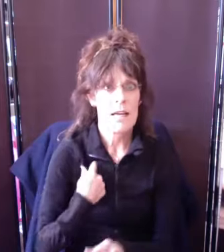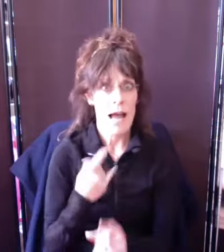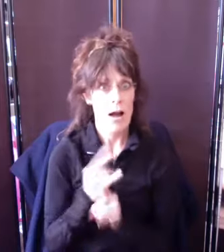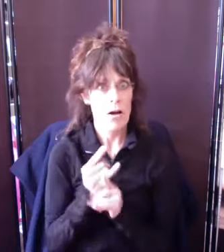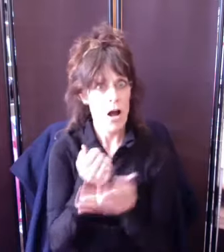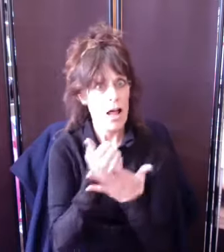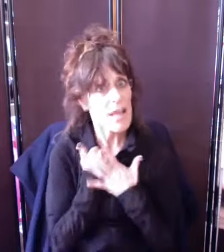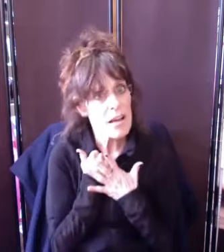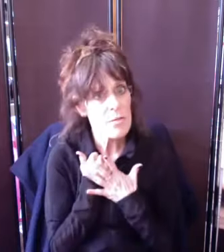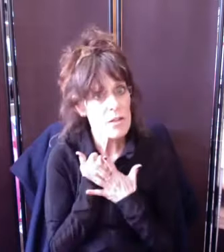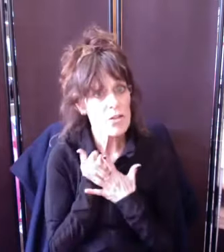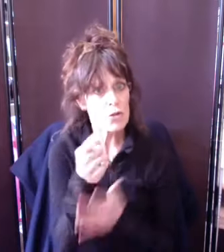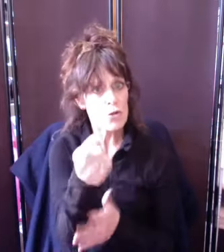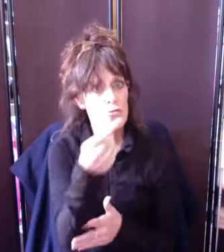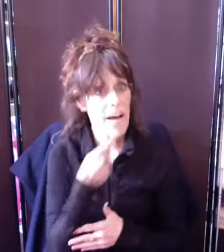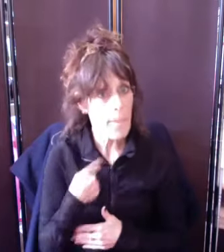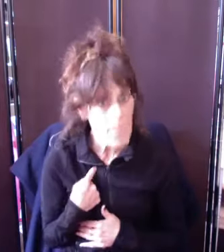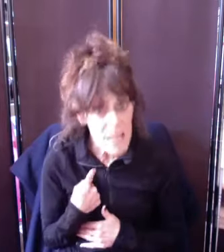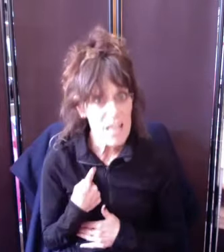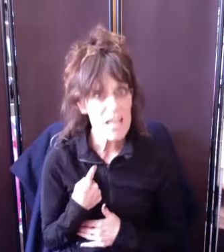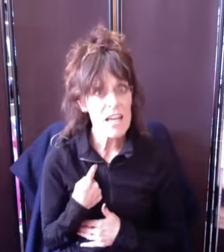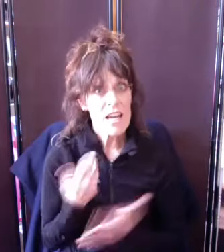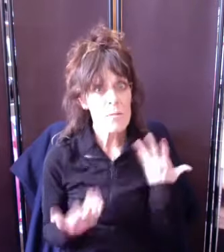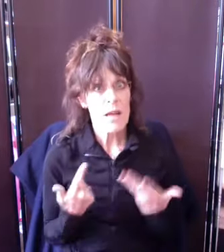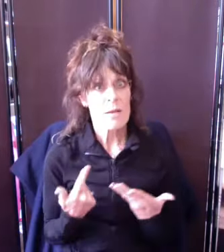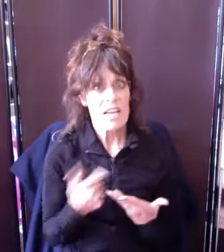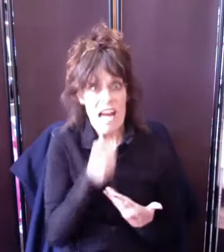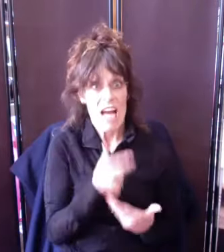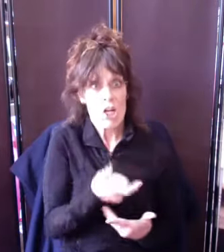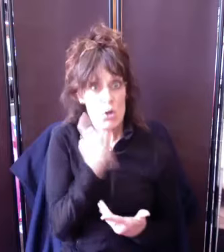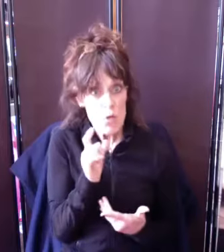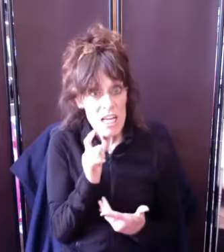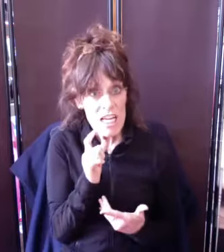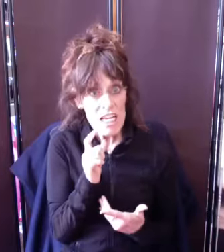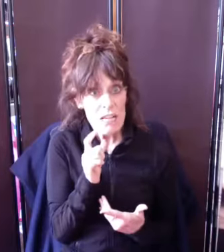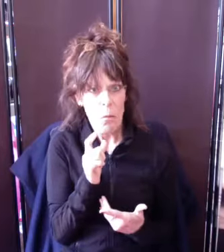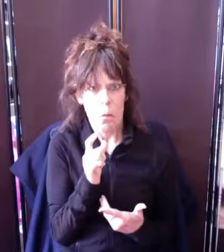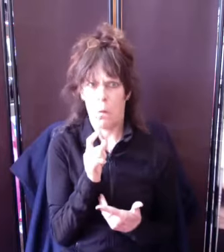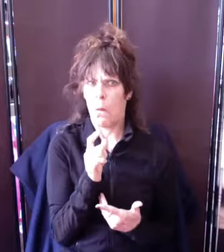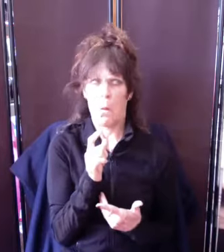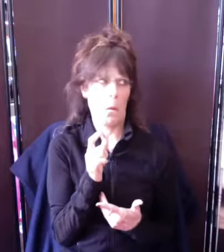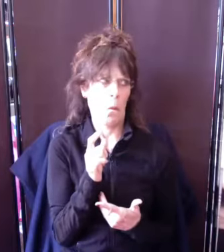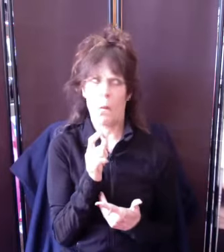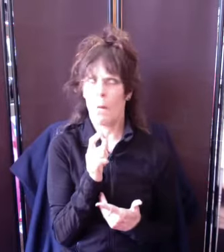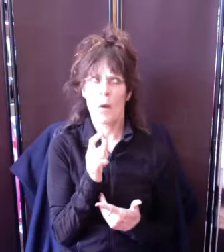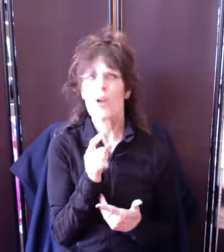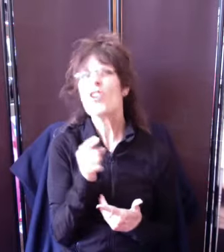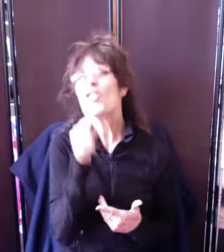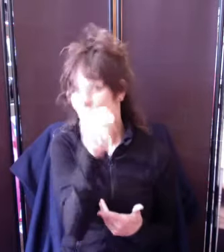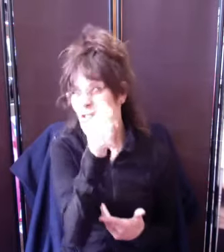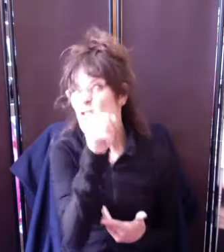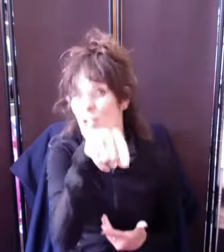start talking to me about maybe you shouldn't drink so much, I'm thinking maybe you should shut up. Right?